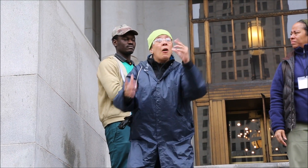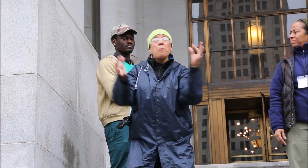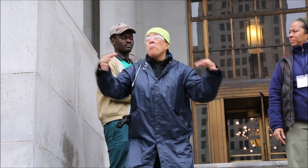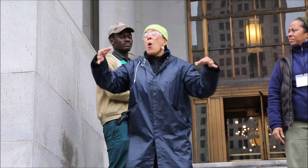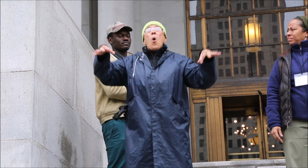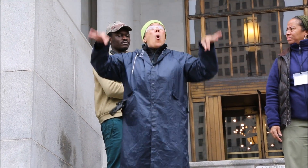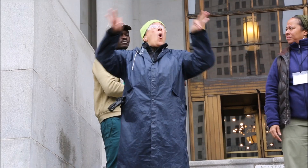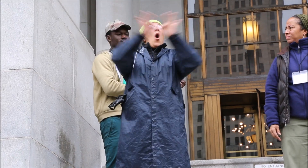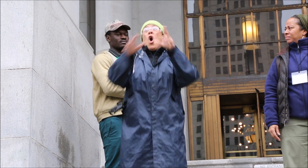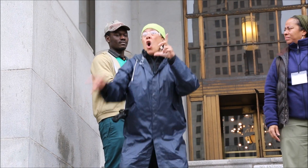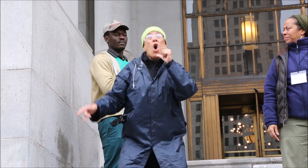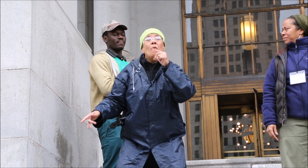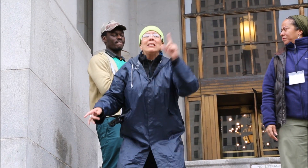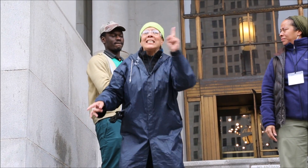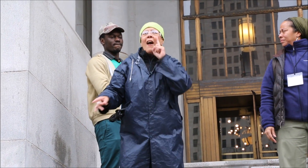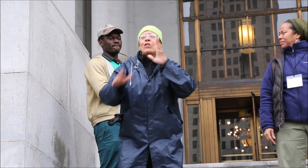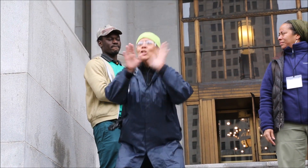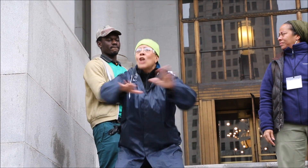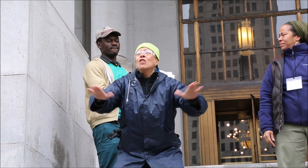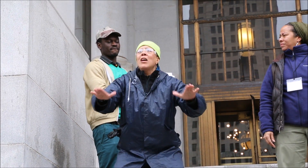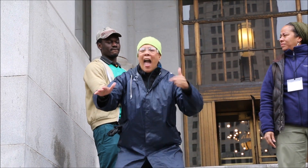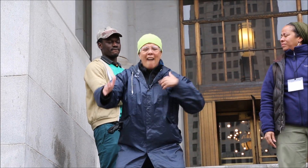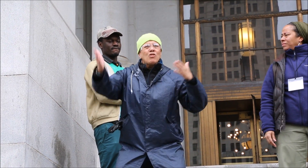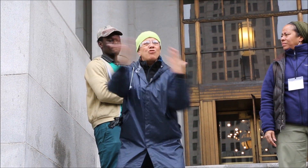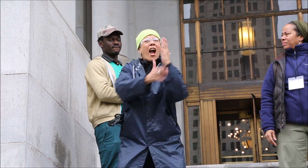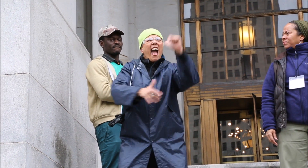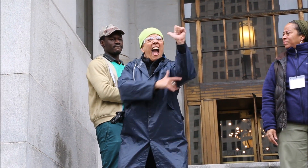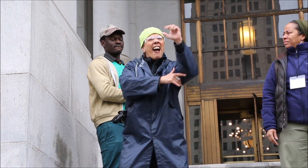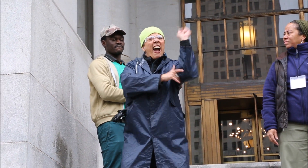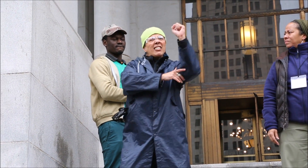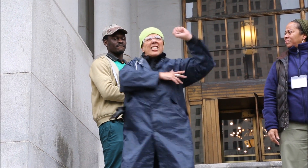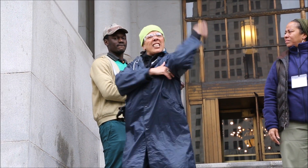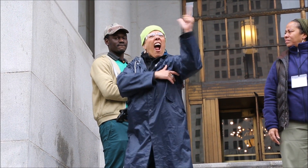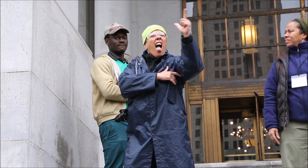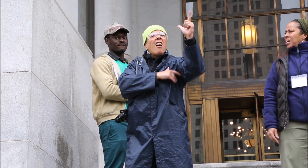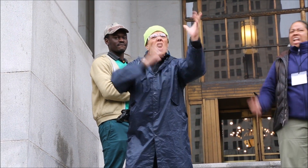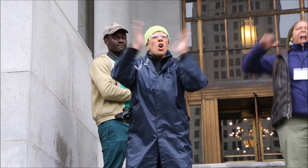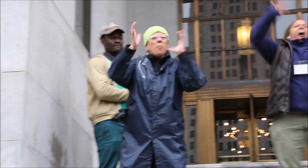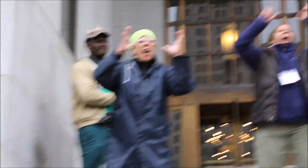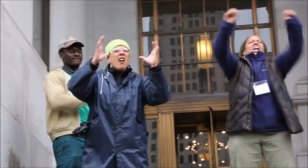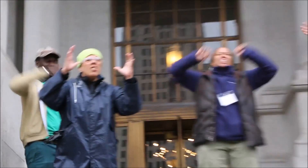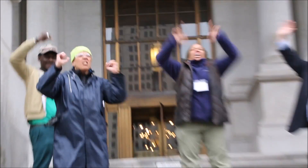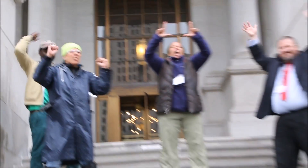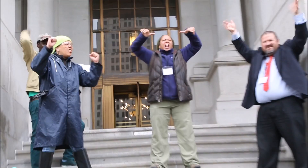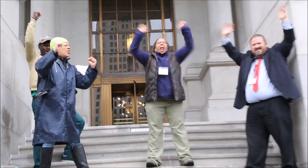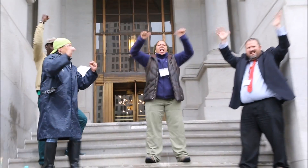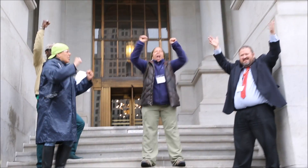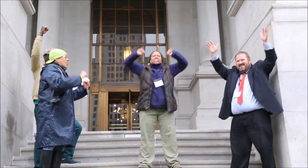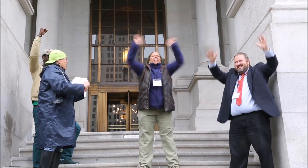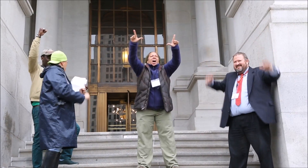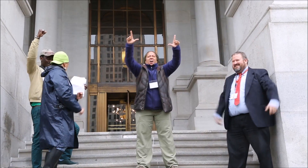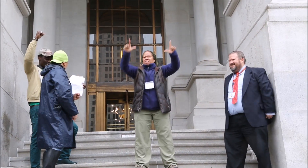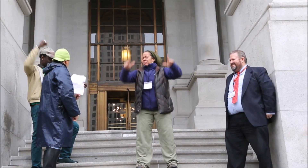want? Well, deaf people have been frustrated at the tremendous unemployment that deaf people face because of discrimination.